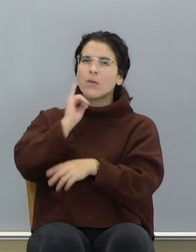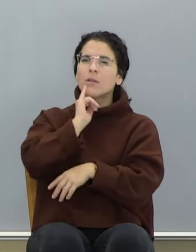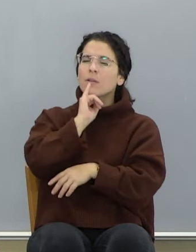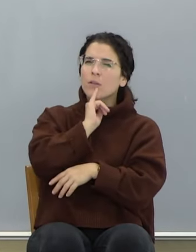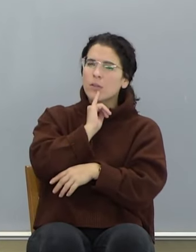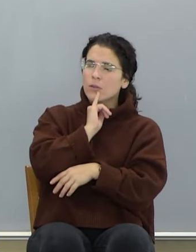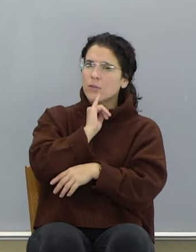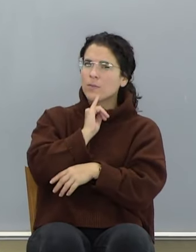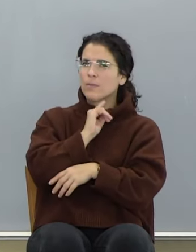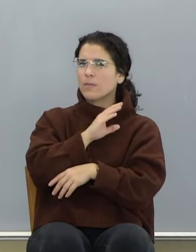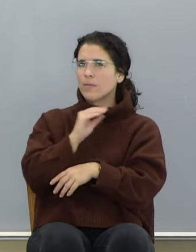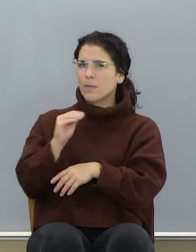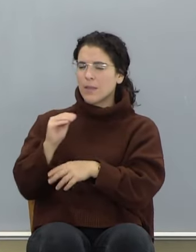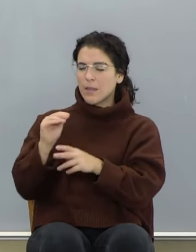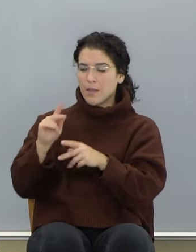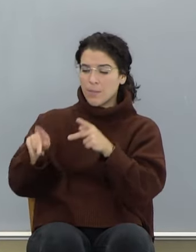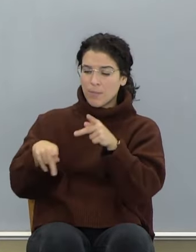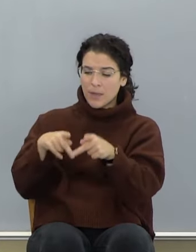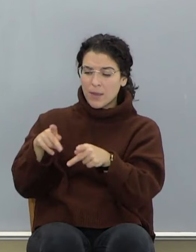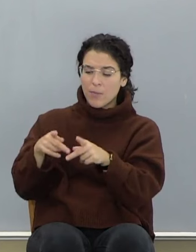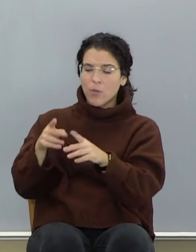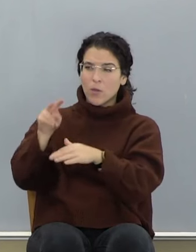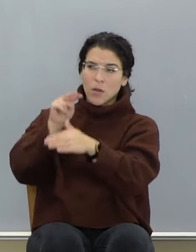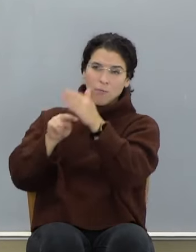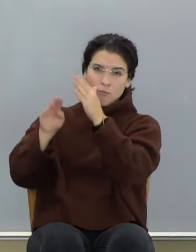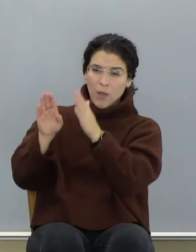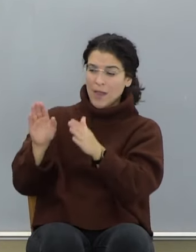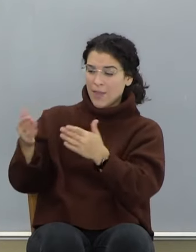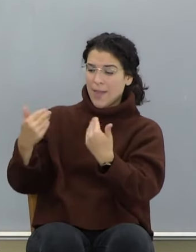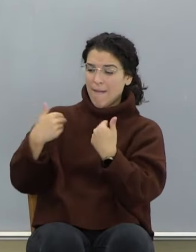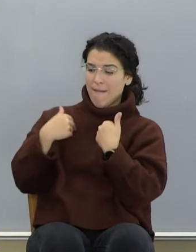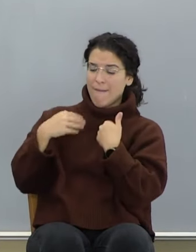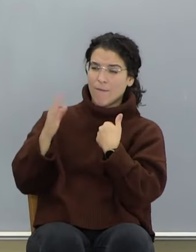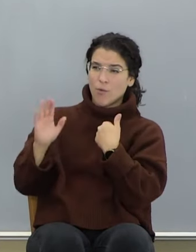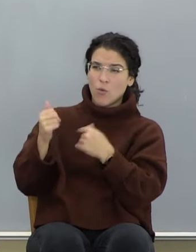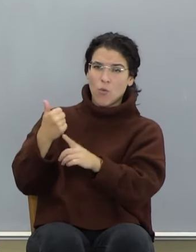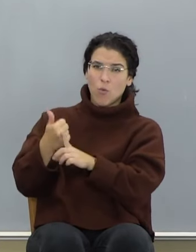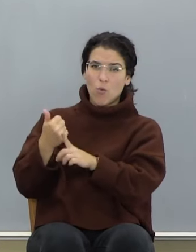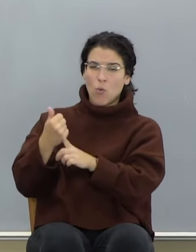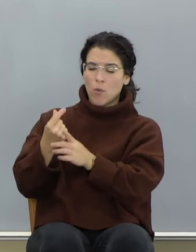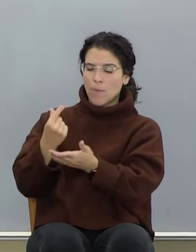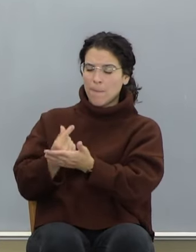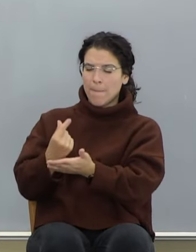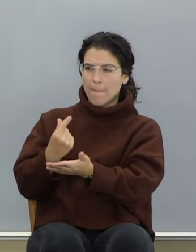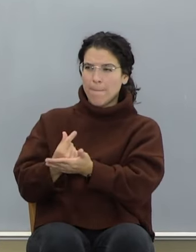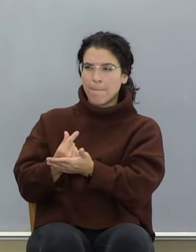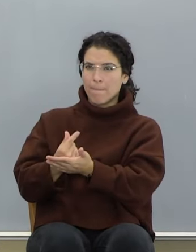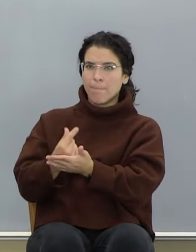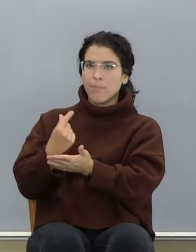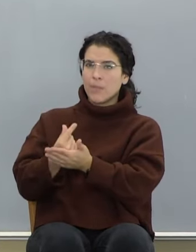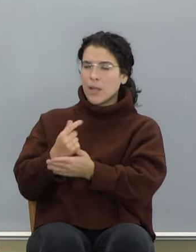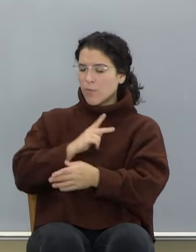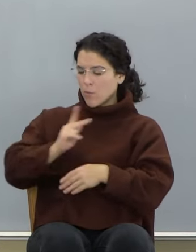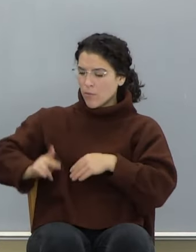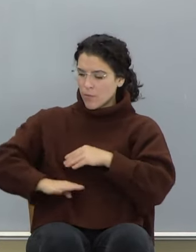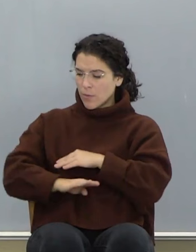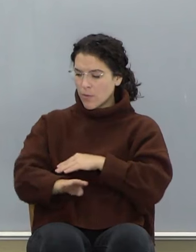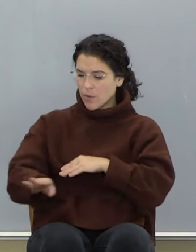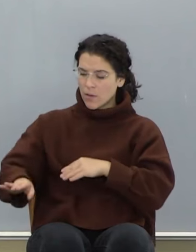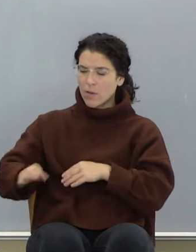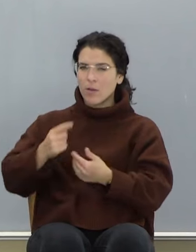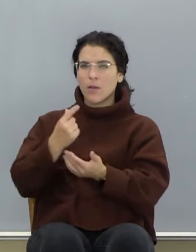Israel and the people of prophecy, they have their own gospel. Gospel of the kingdom.